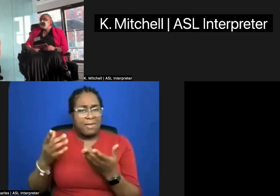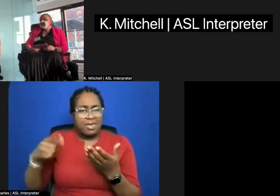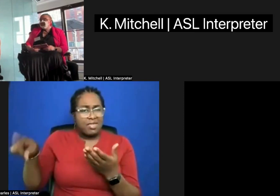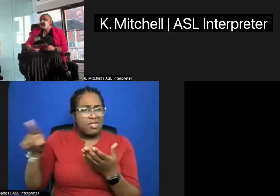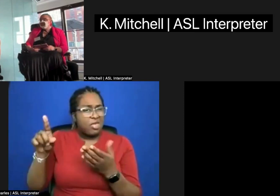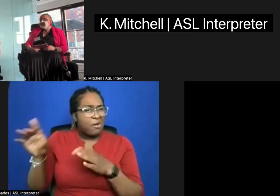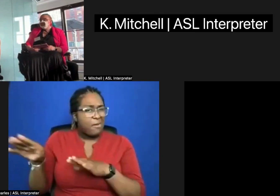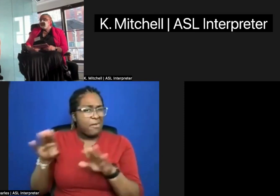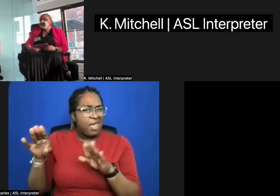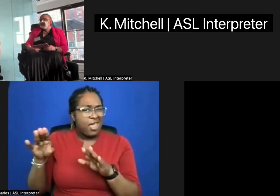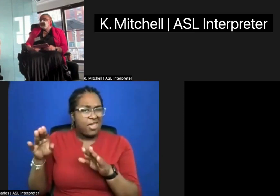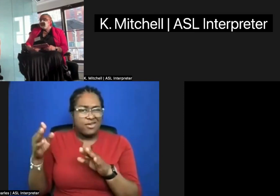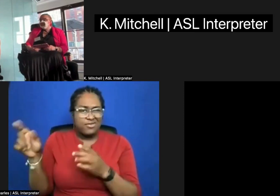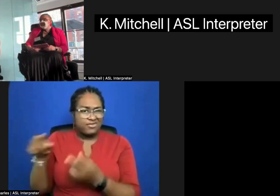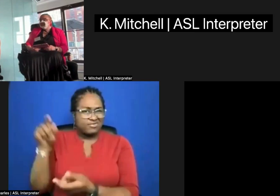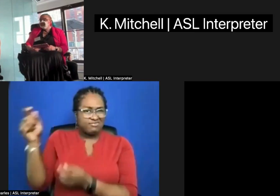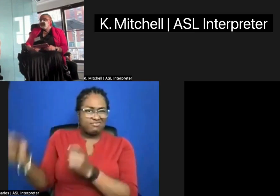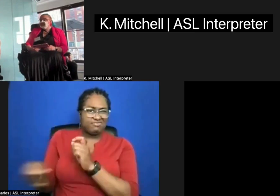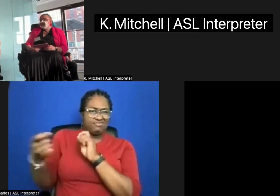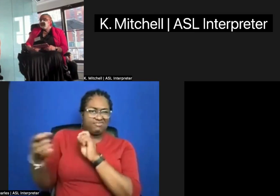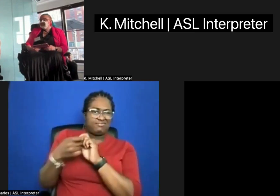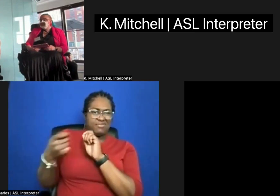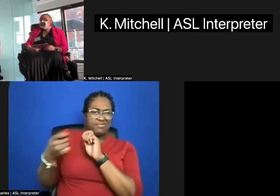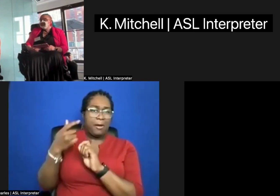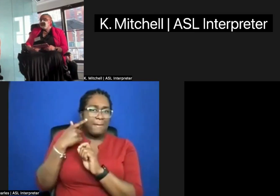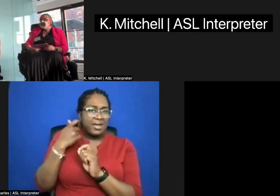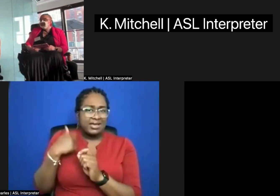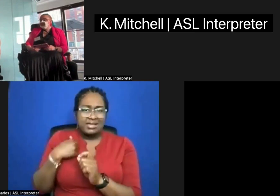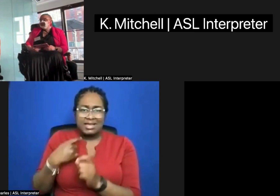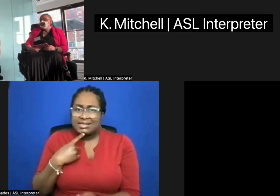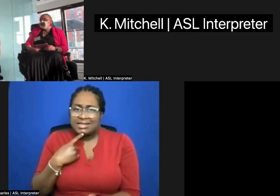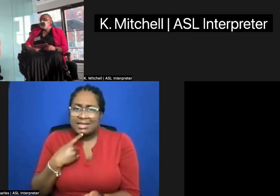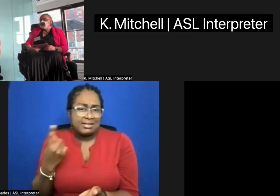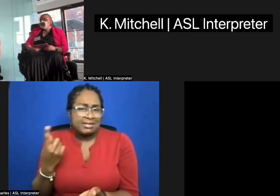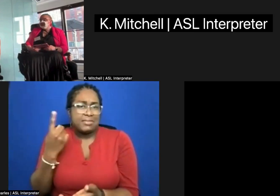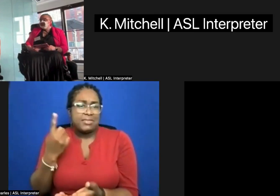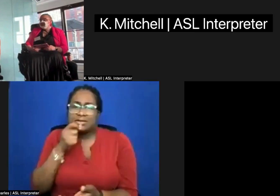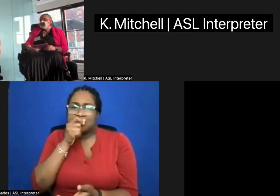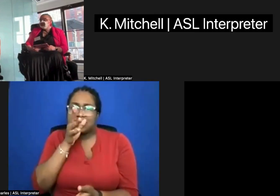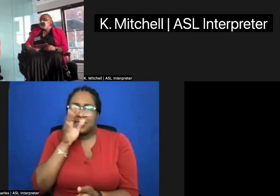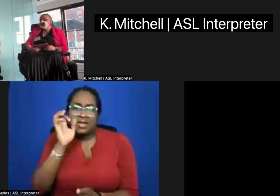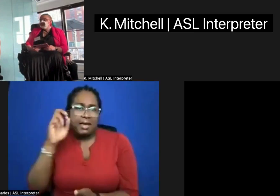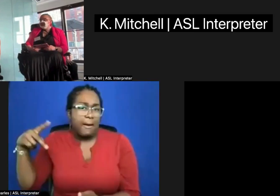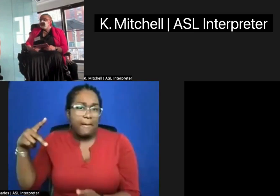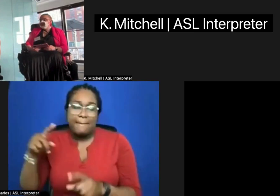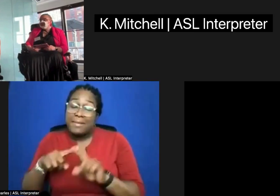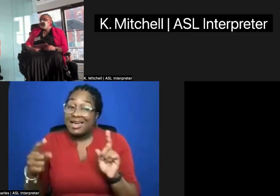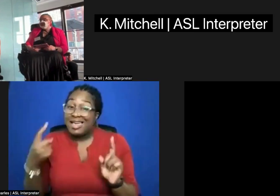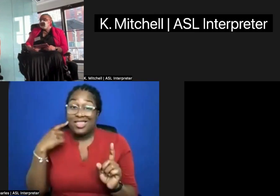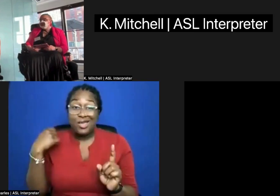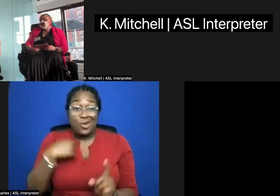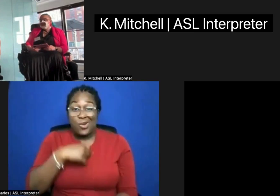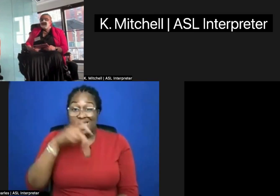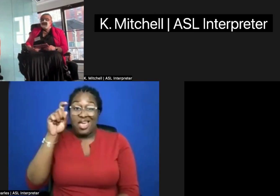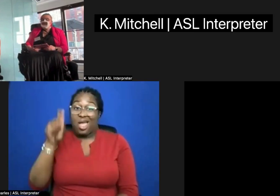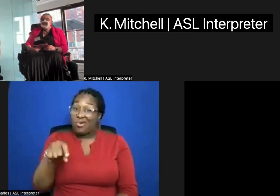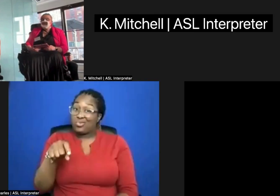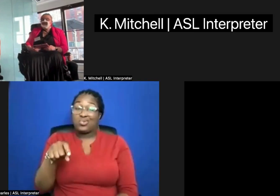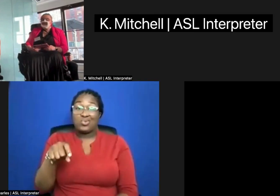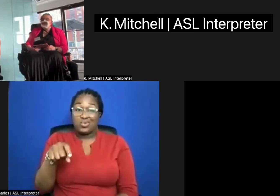is incredibly difficult to speak up for yourself. But I do think that we have to be our own best